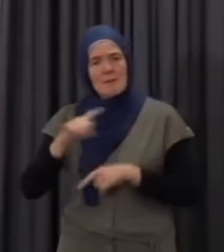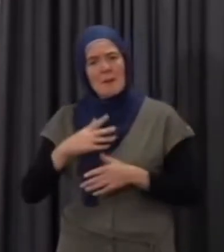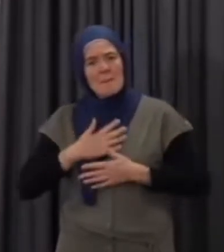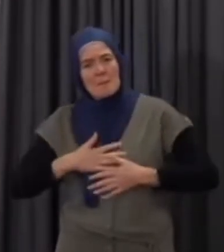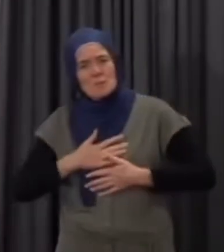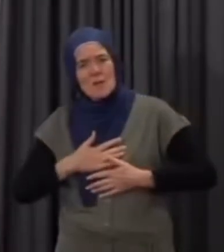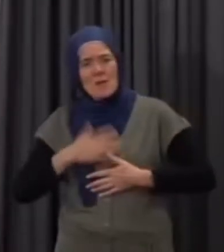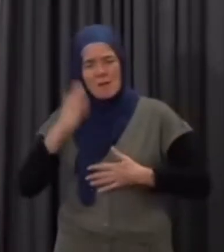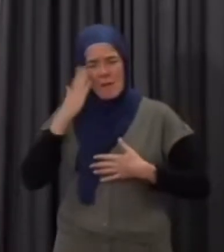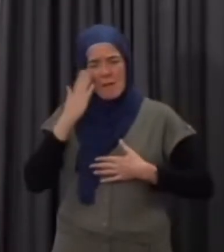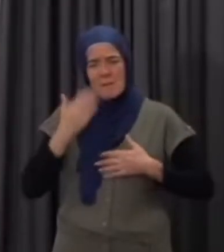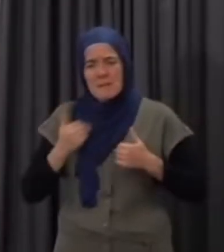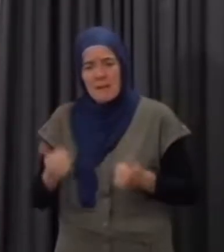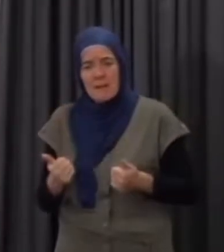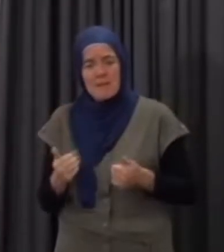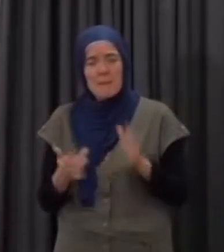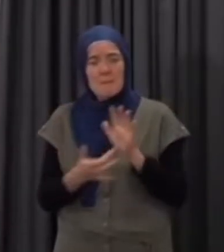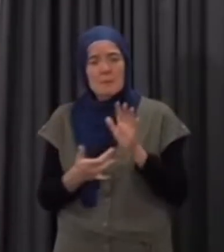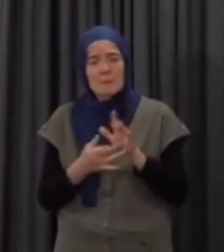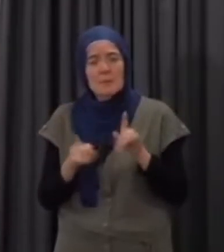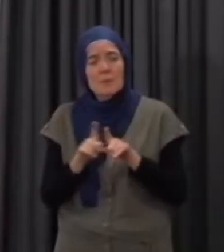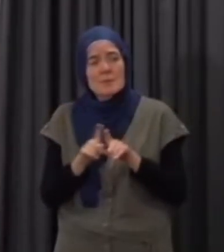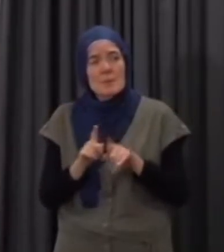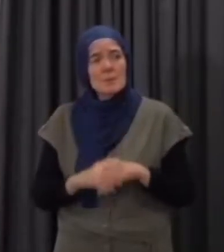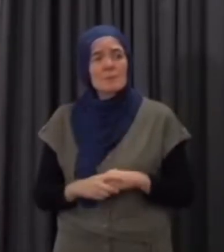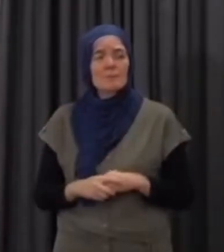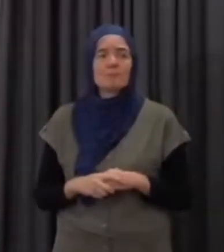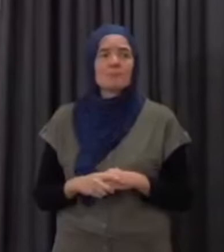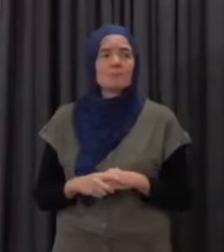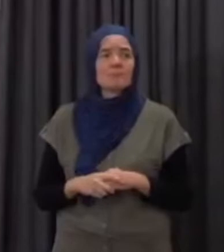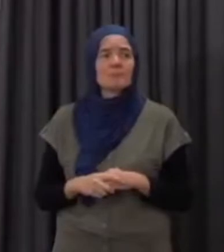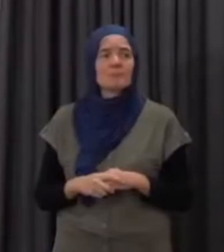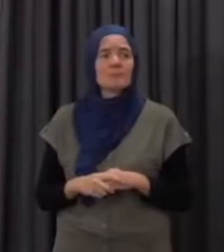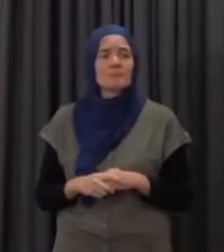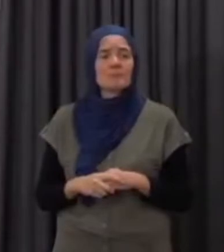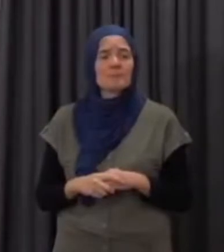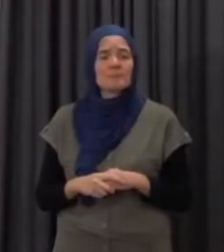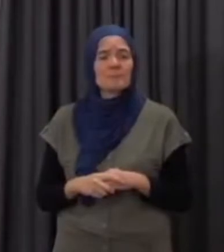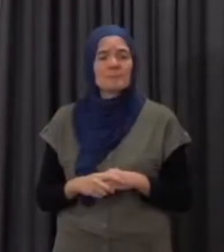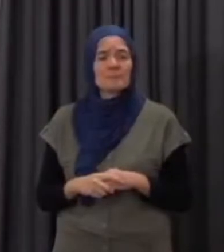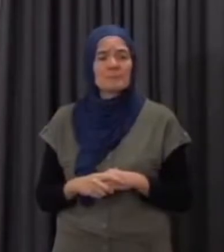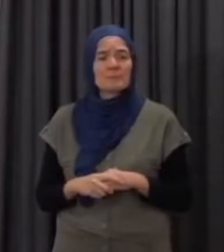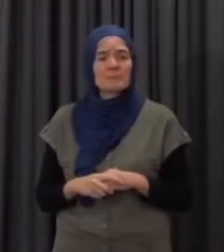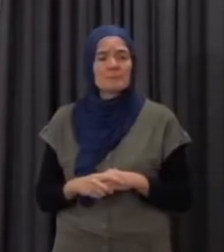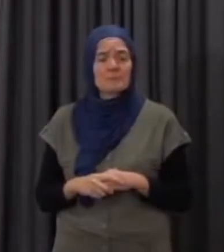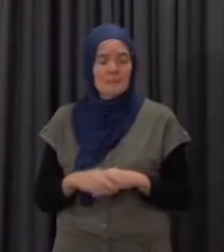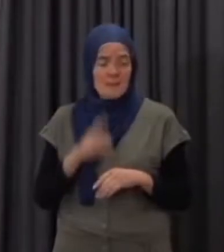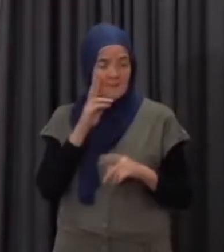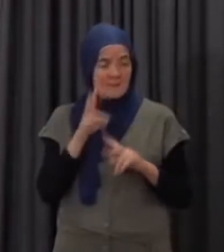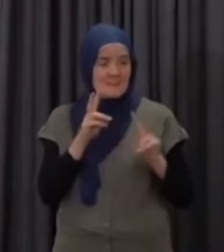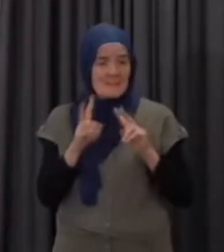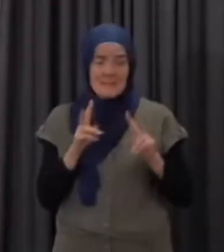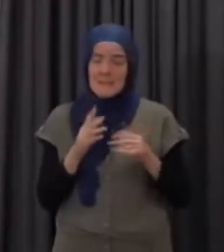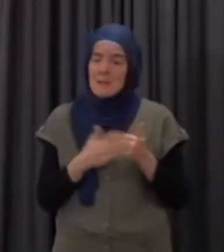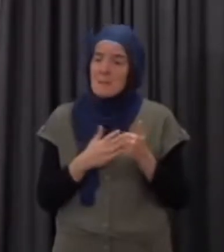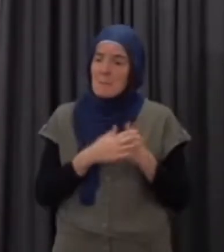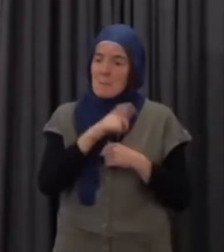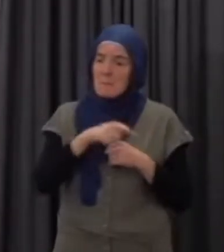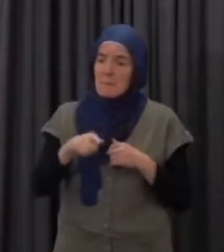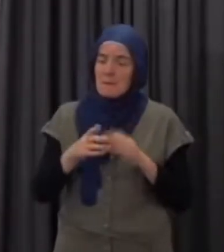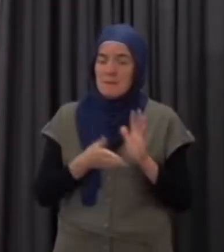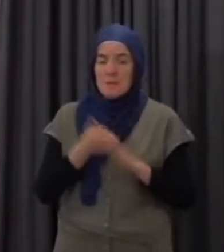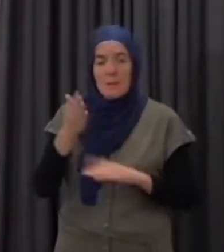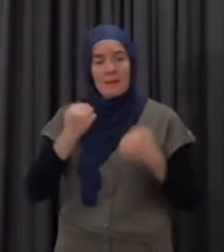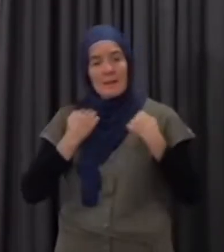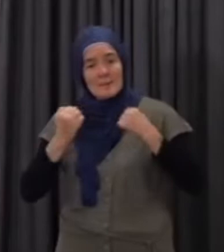our system. But I would hope, and I've seen more people perhaps than normal exercising themselves on a local basis, that